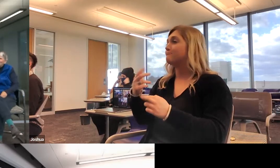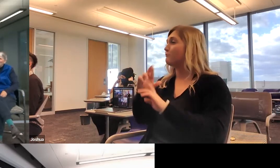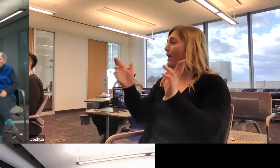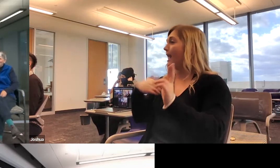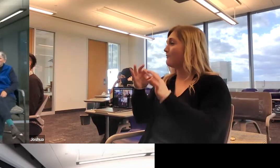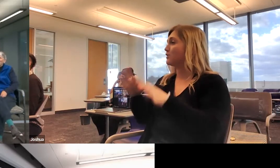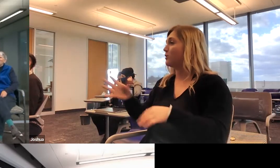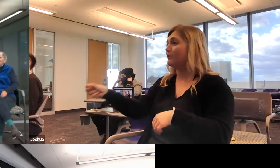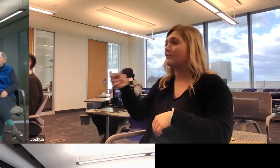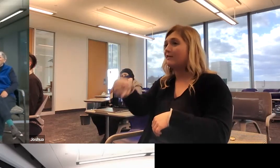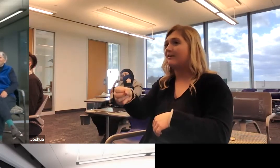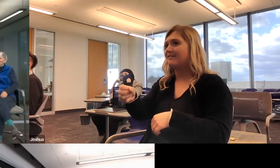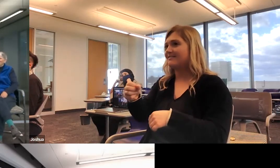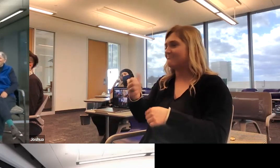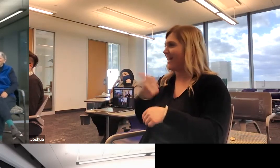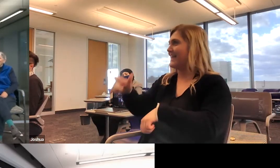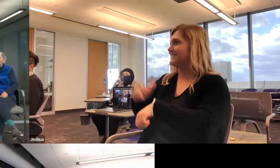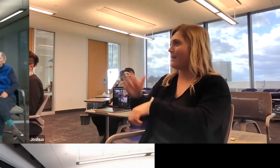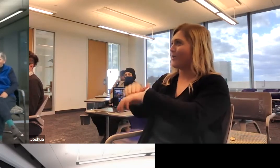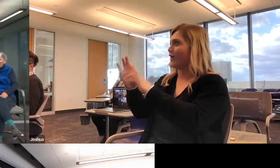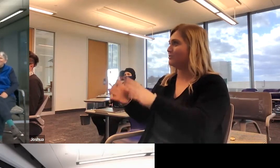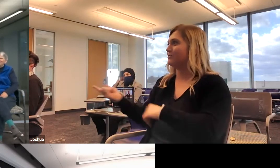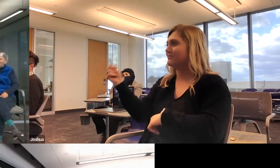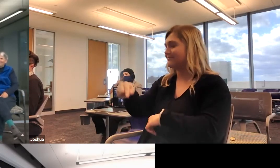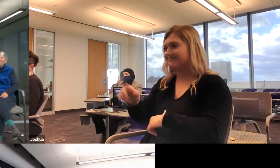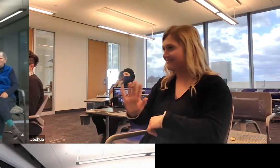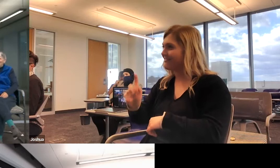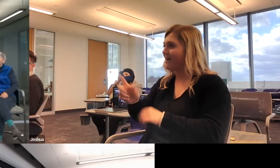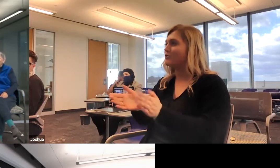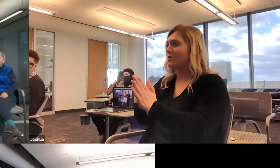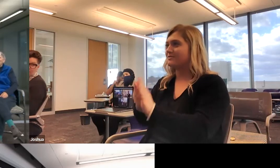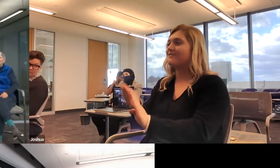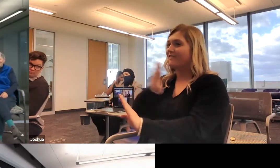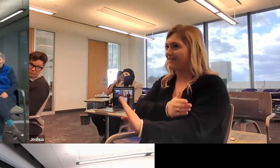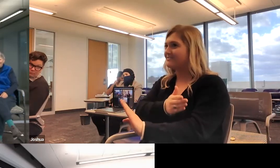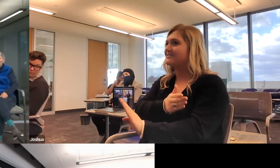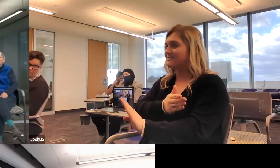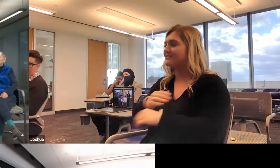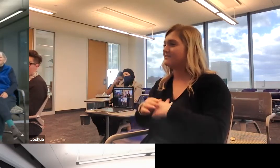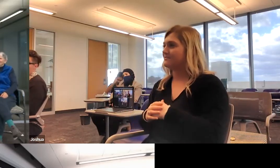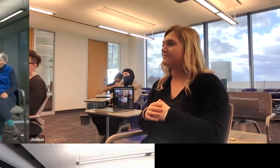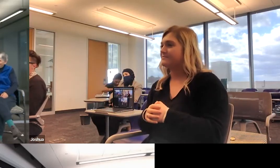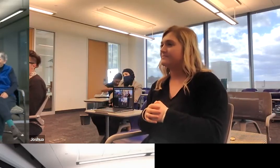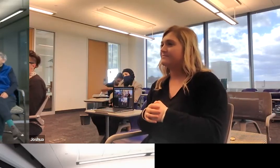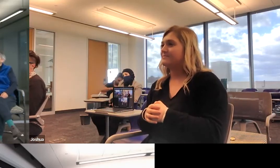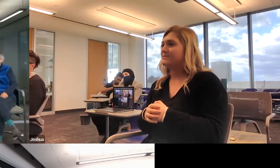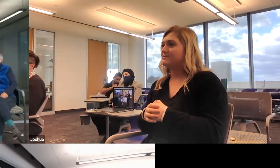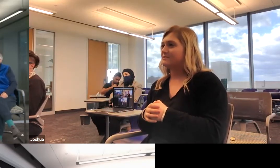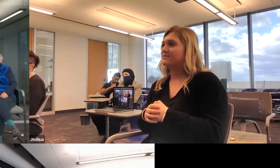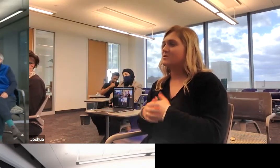on standby in the office that we can send over to your event. That's not how it works. So I